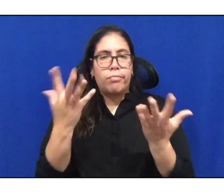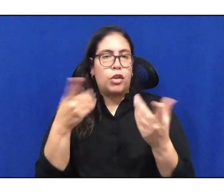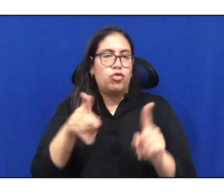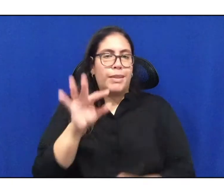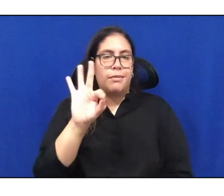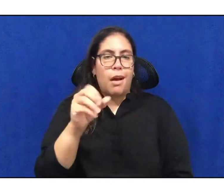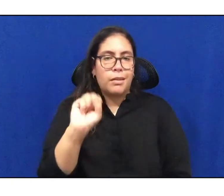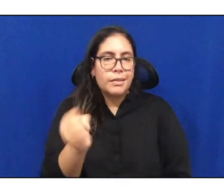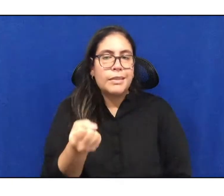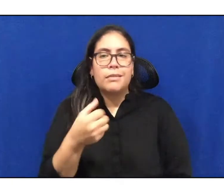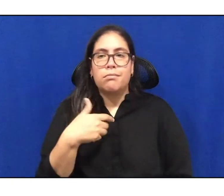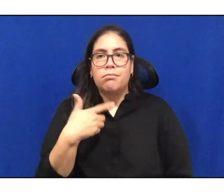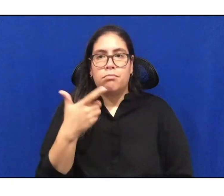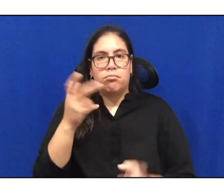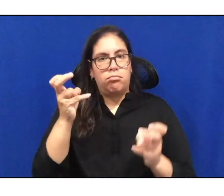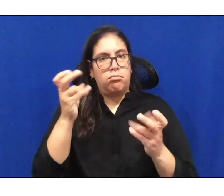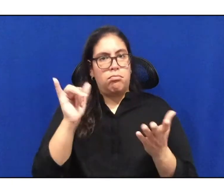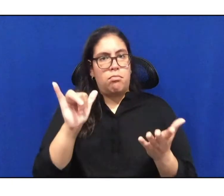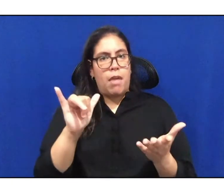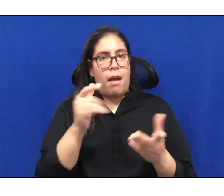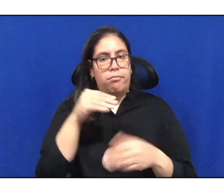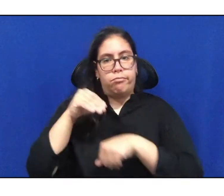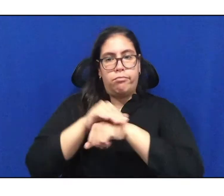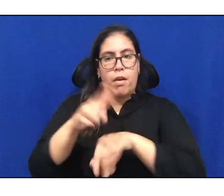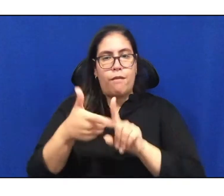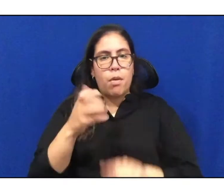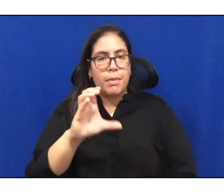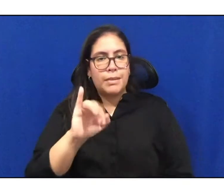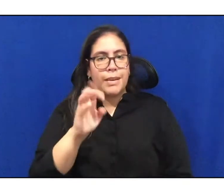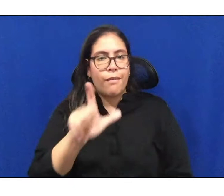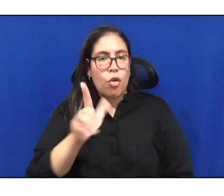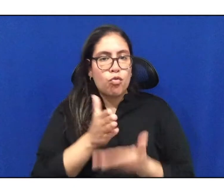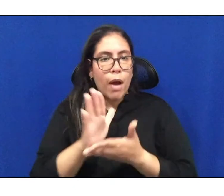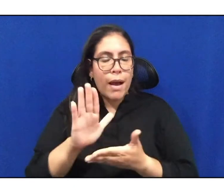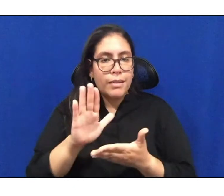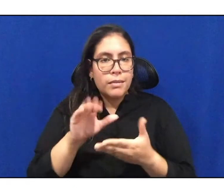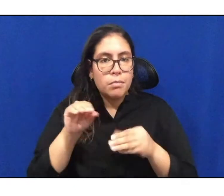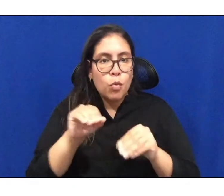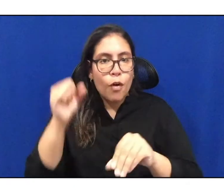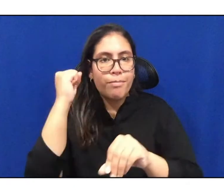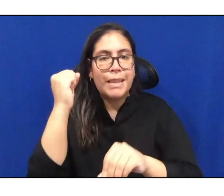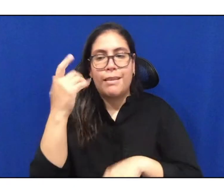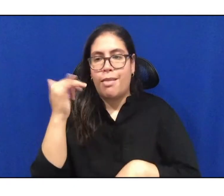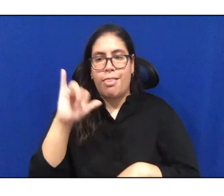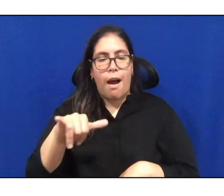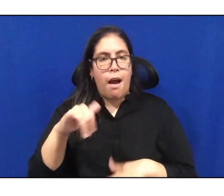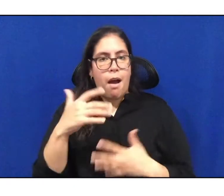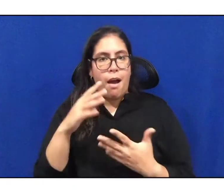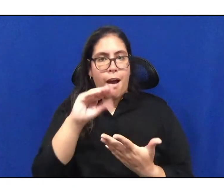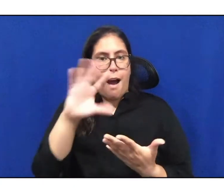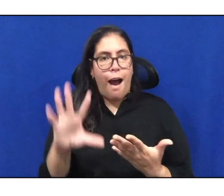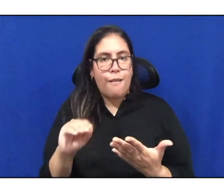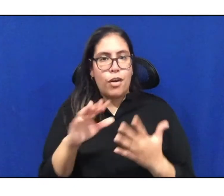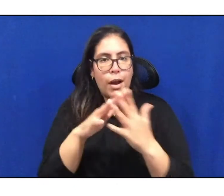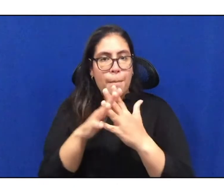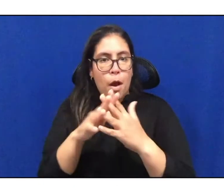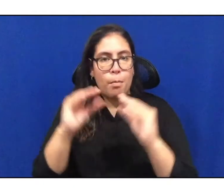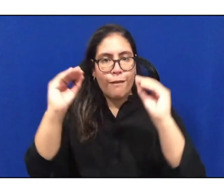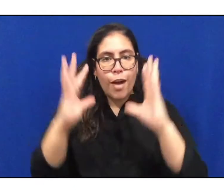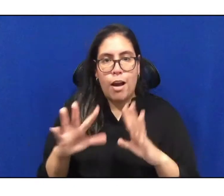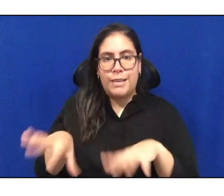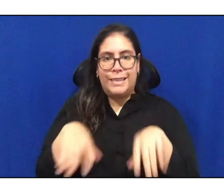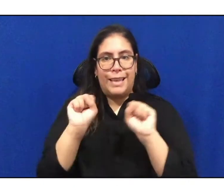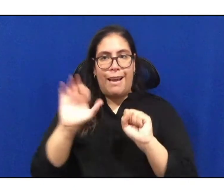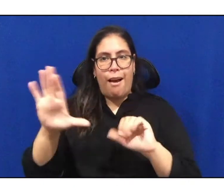product of the civil rights movement and affirmative action, sitting in a class with an African American professor, taking an African American history